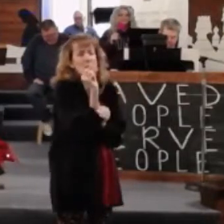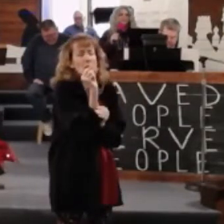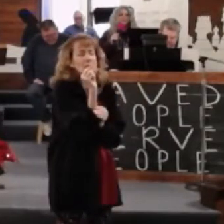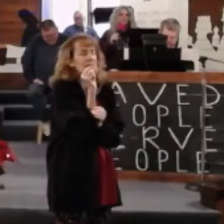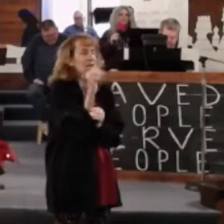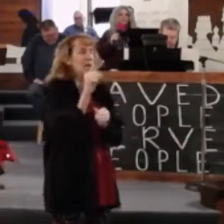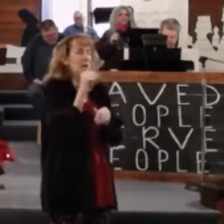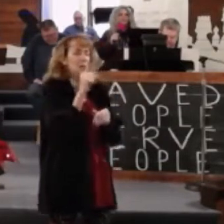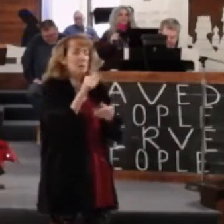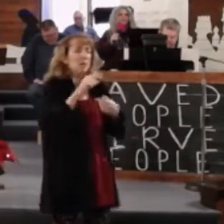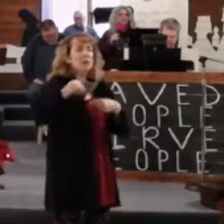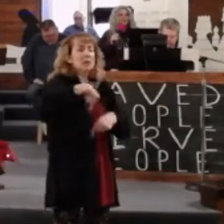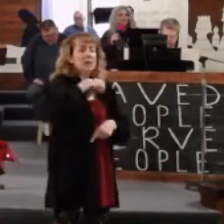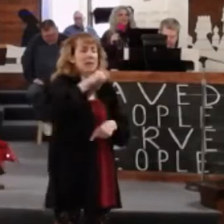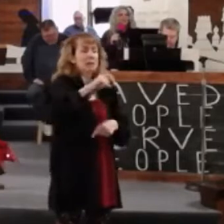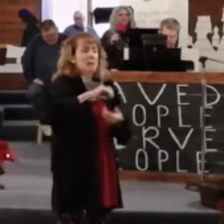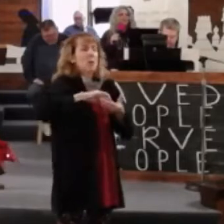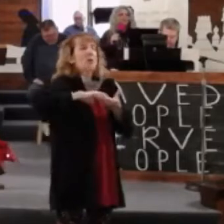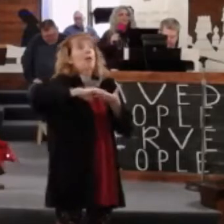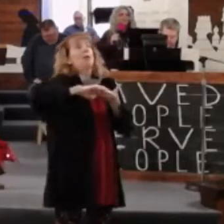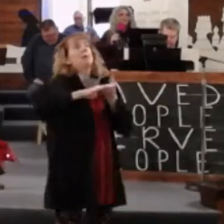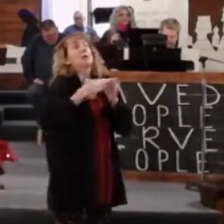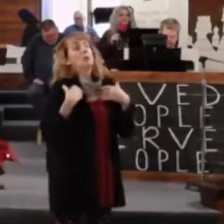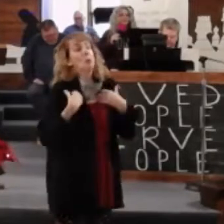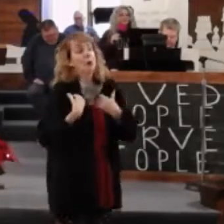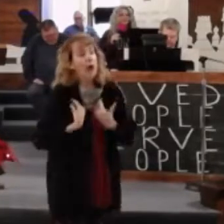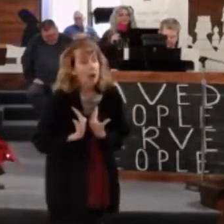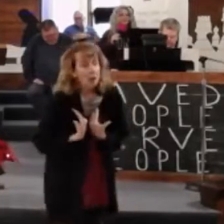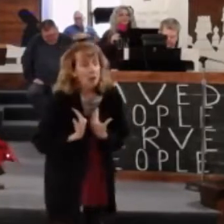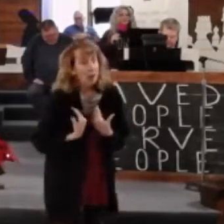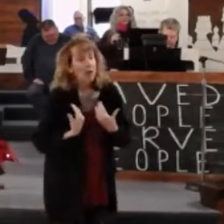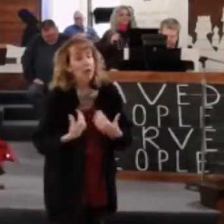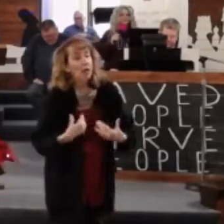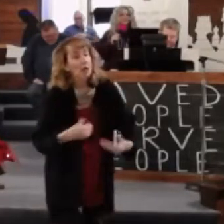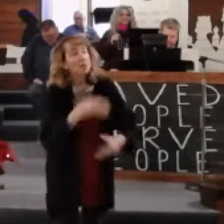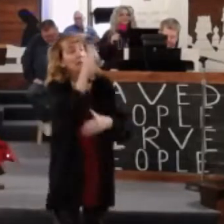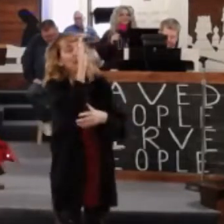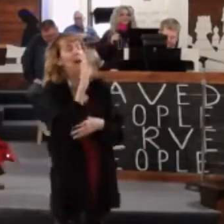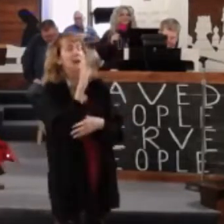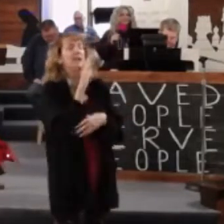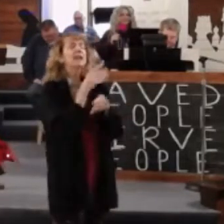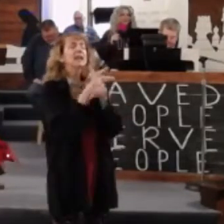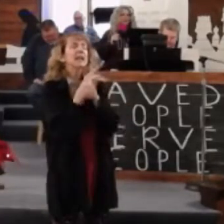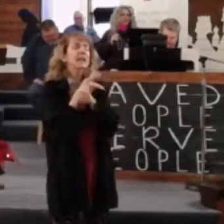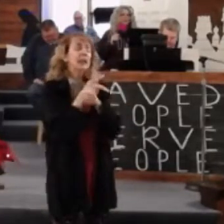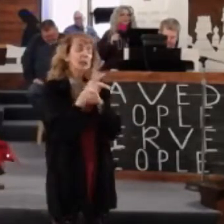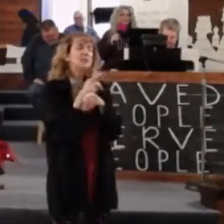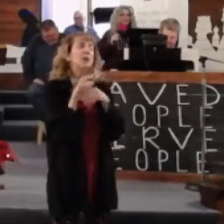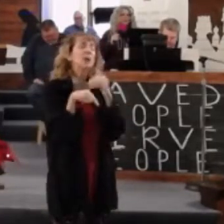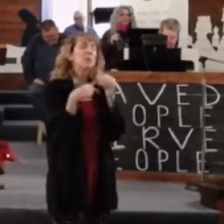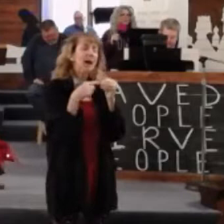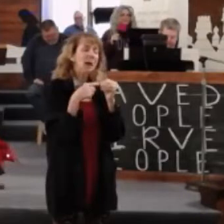not getting worn out from picking up boxes of food. God cares about the smallest of the small.